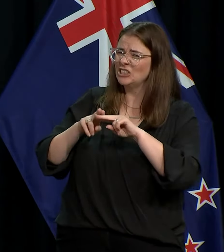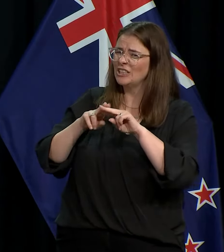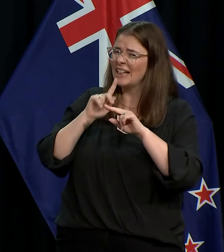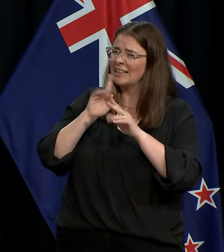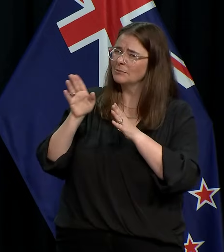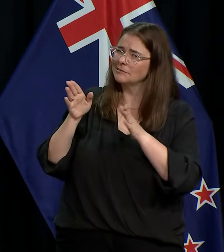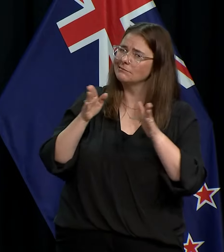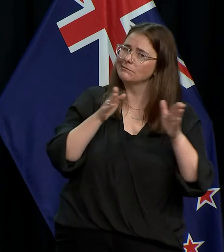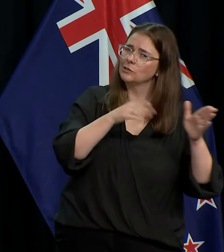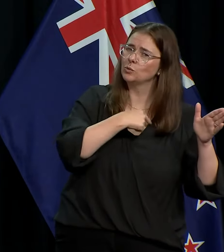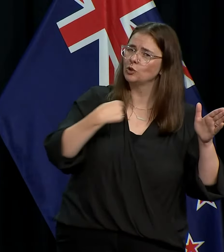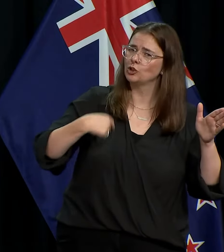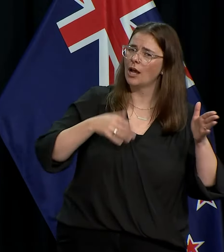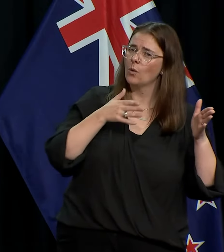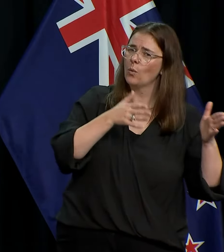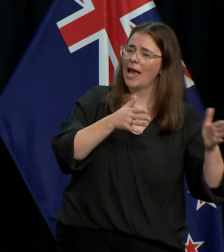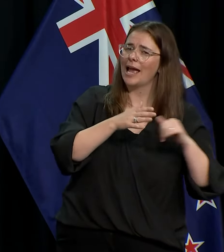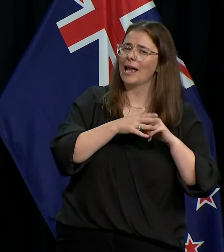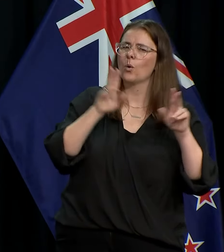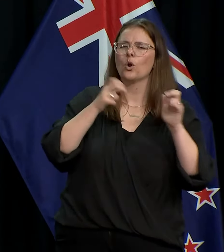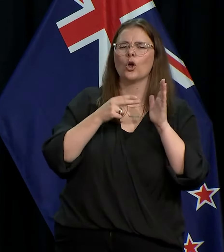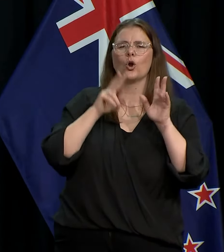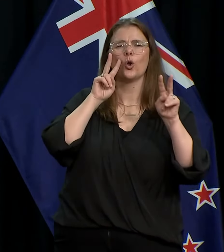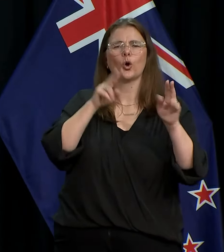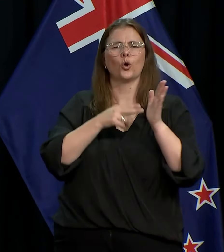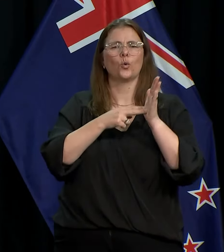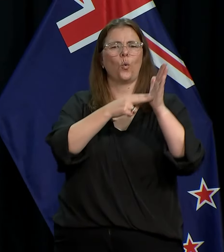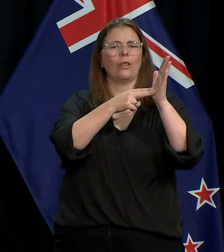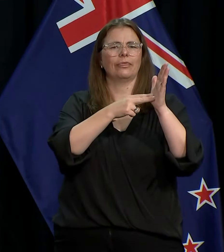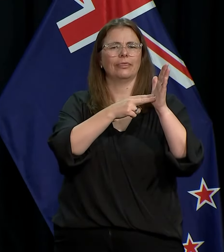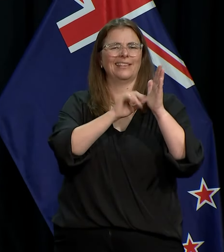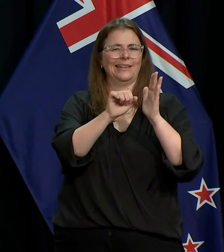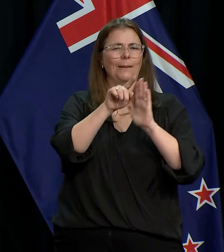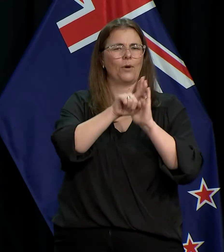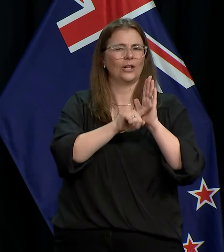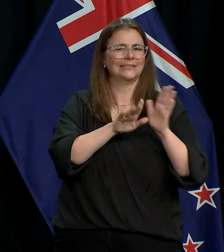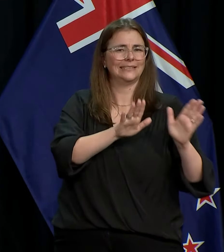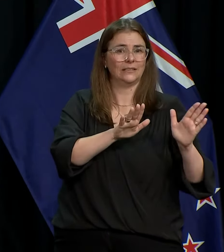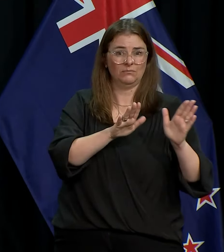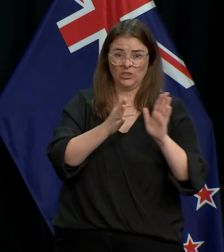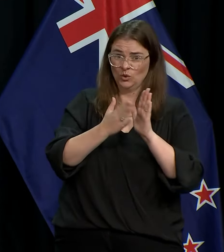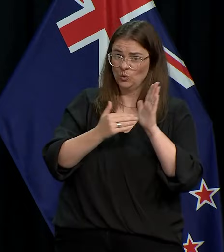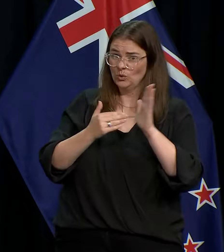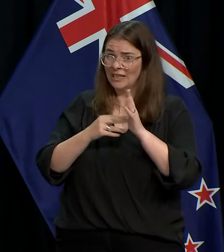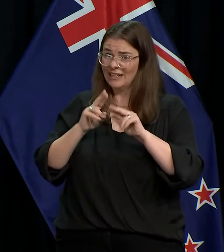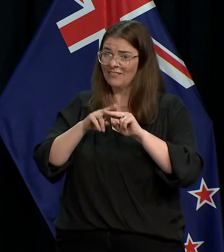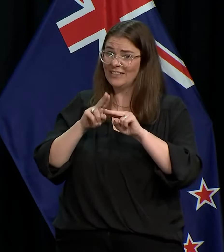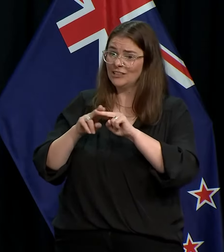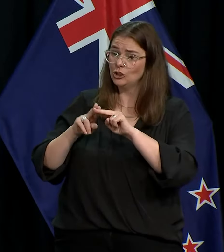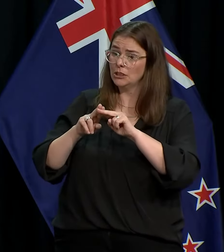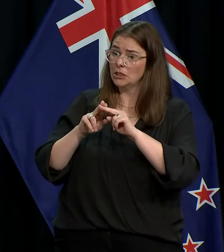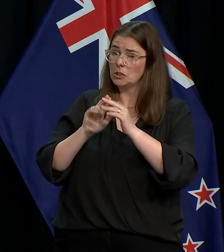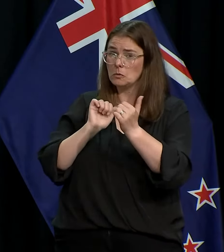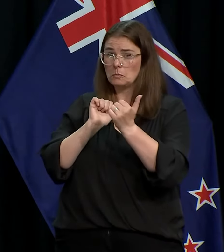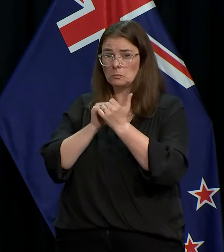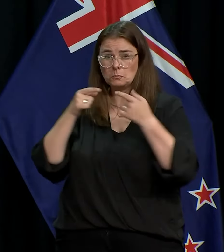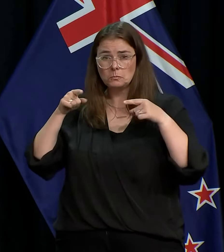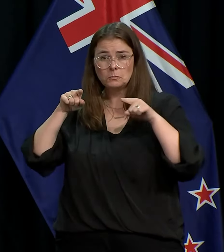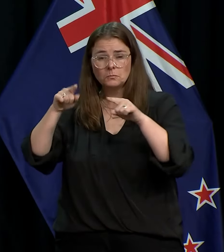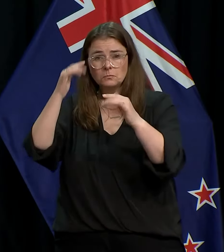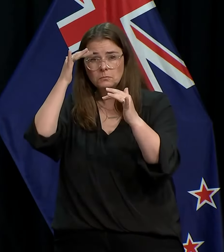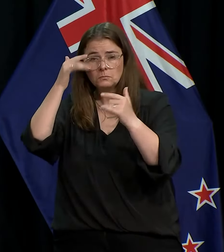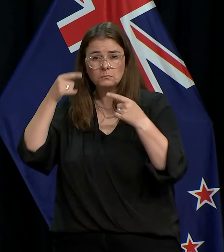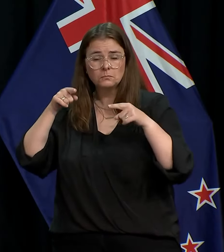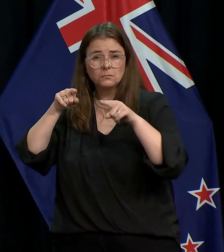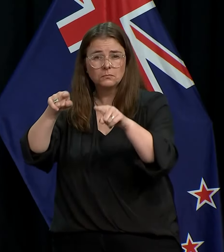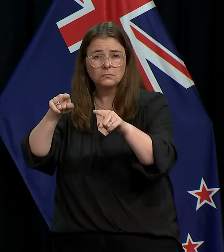China with Bainimarama's Look North policy. How confident are you that New Zealand and Fiji are sufficiently aligned, particularly on